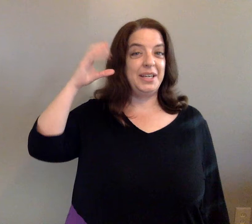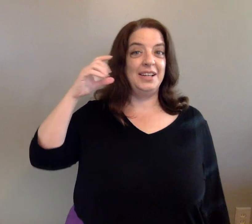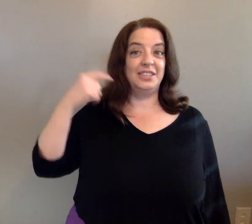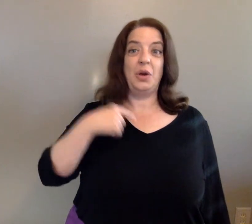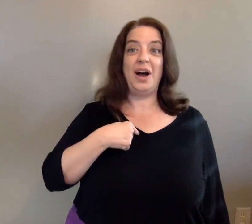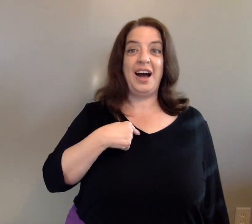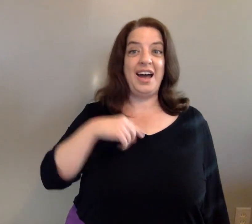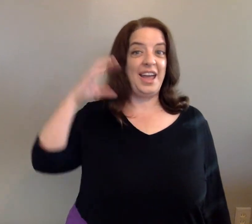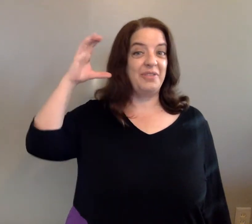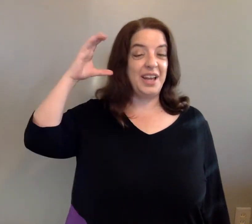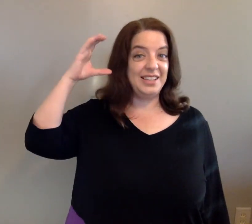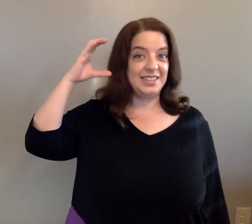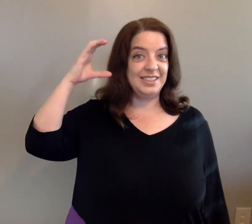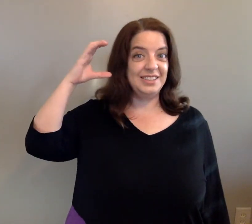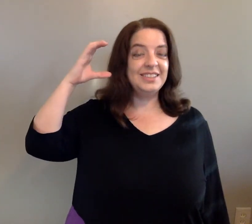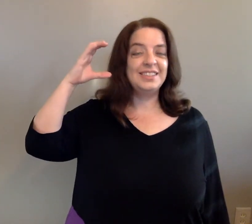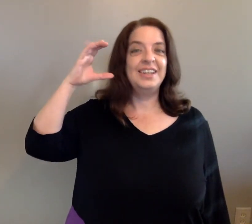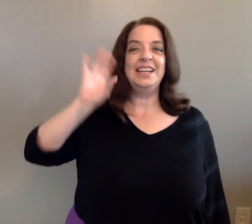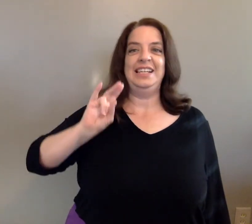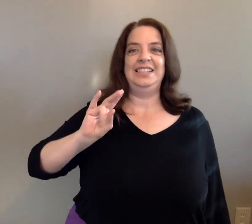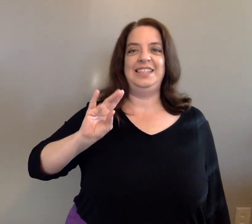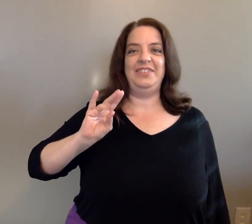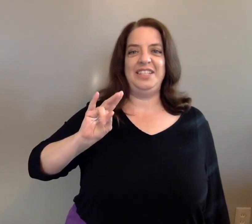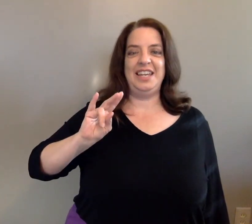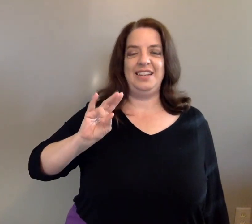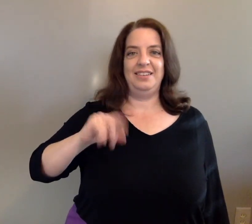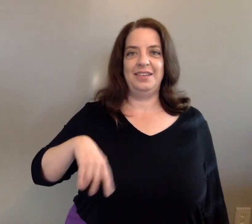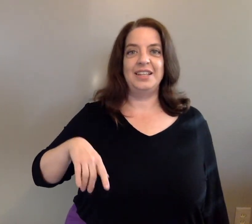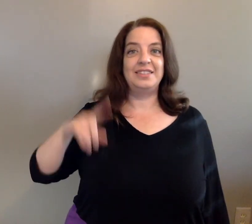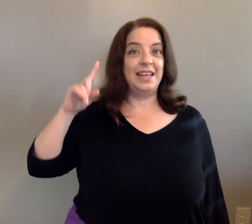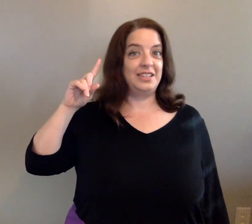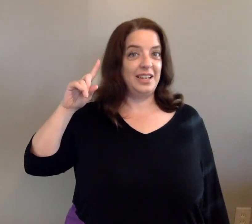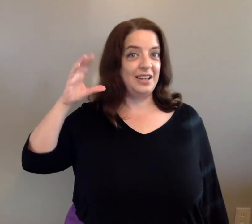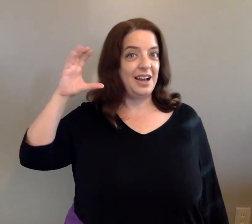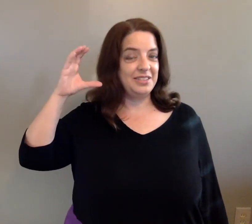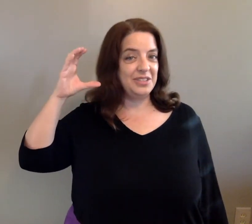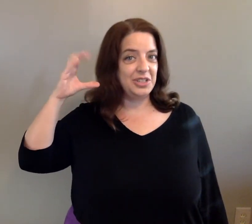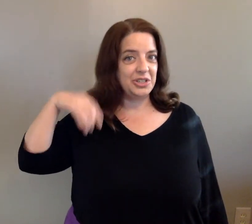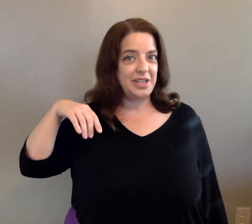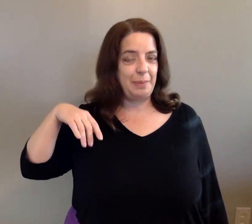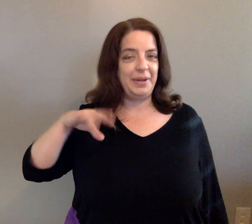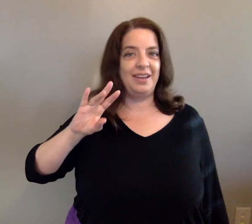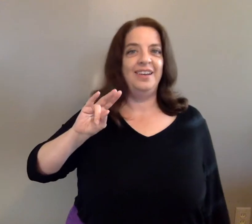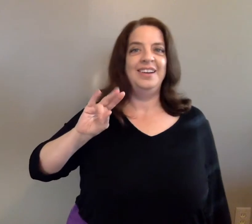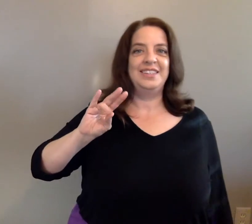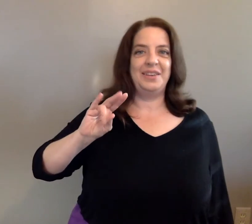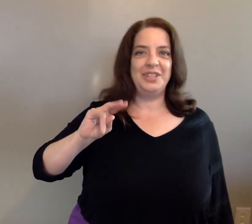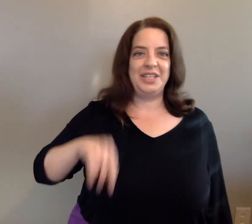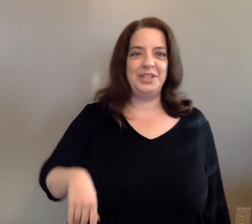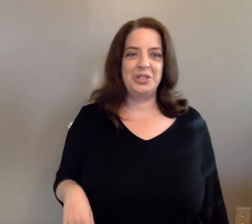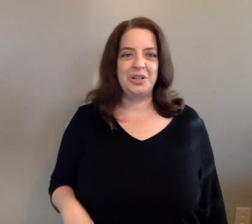Because, so I have cousins, 17. Because cousins is your topic, 17 is your